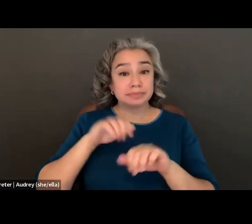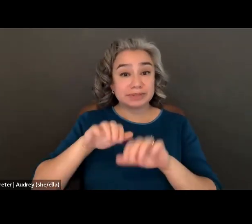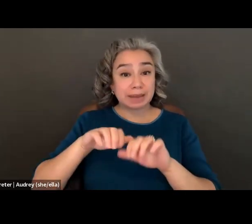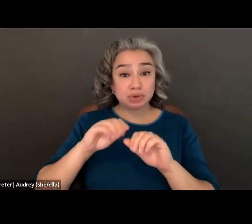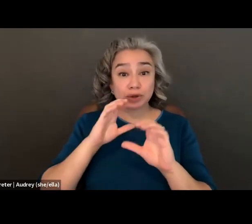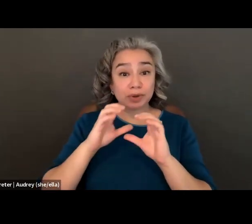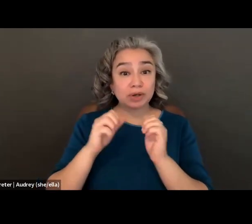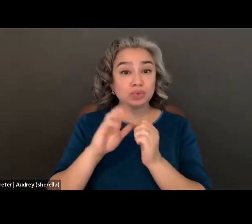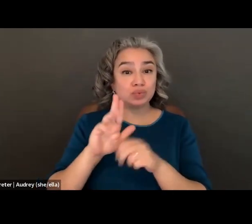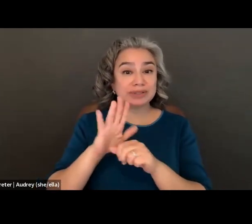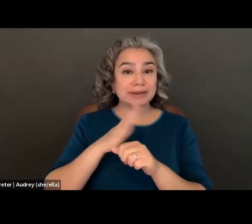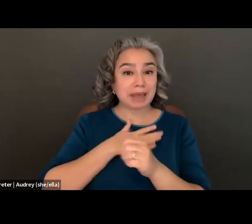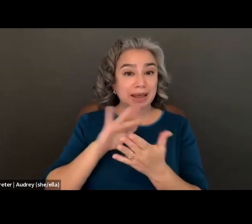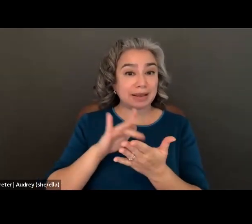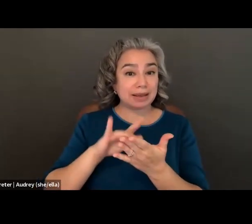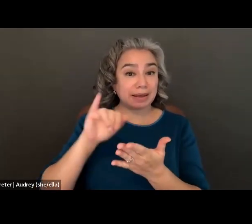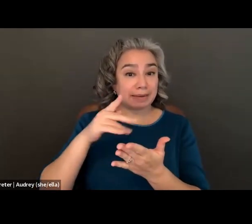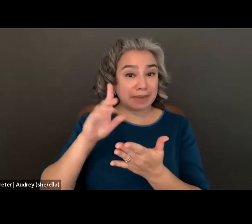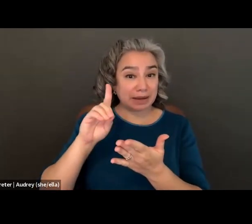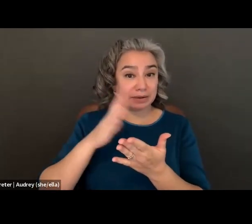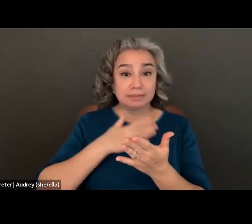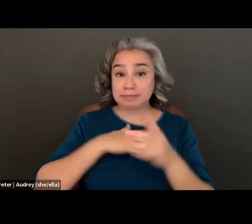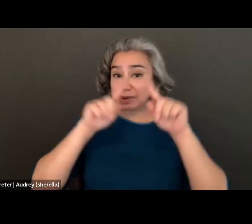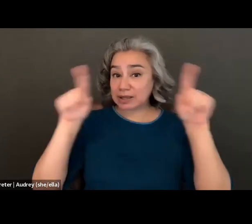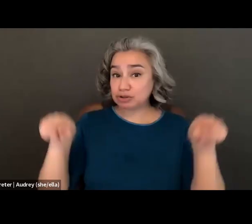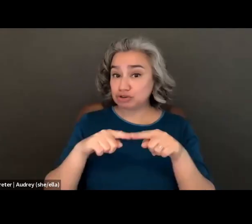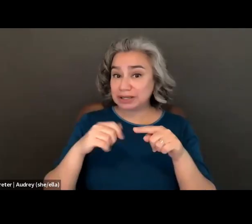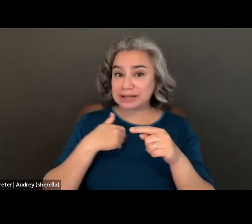iPad. There is a blurred screen behind me.